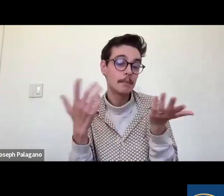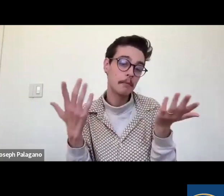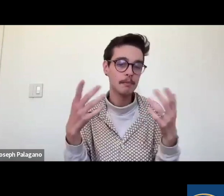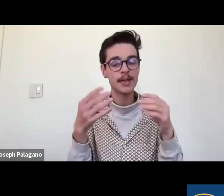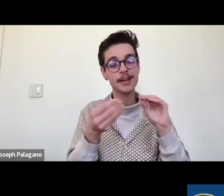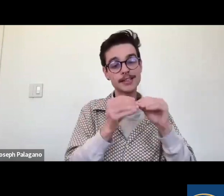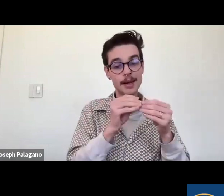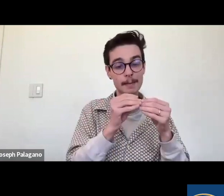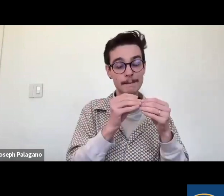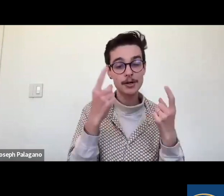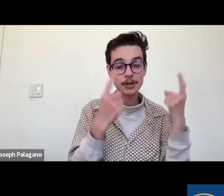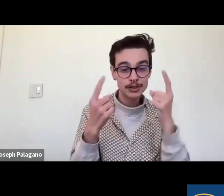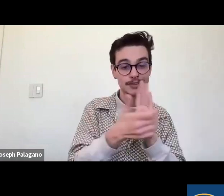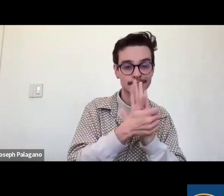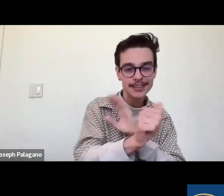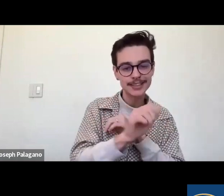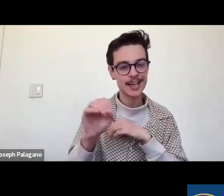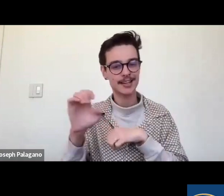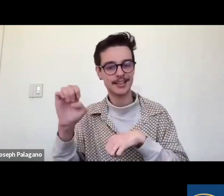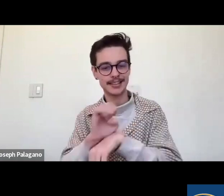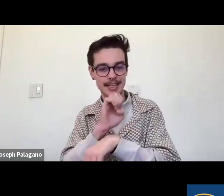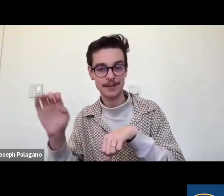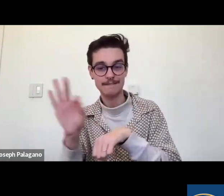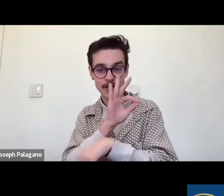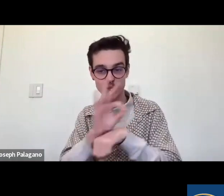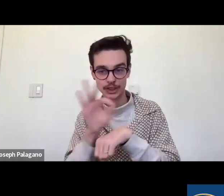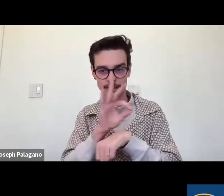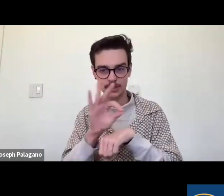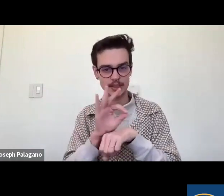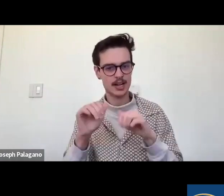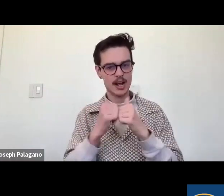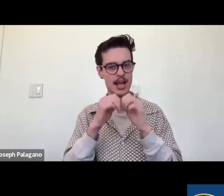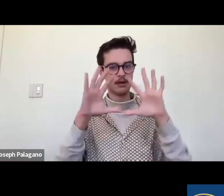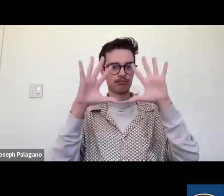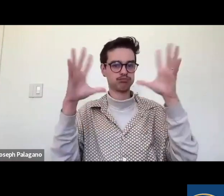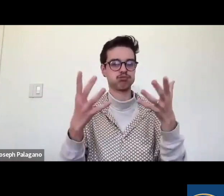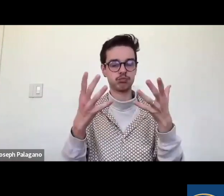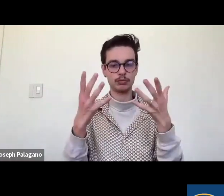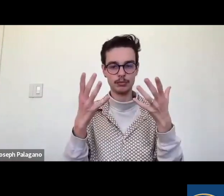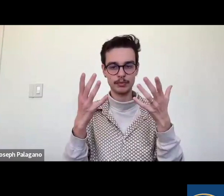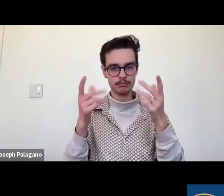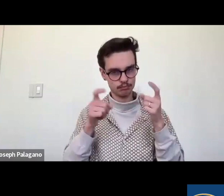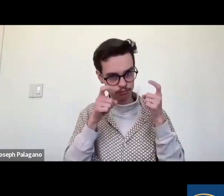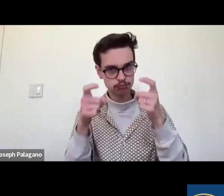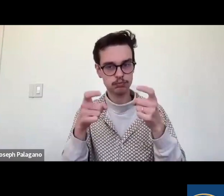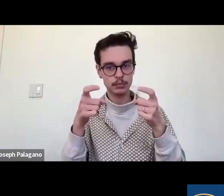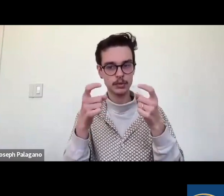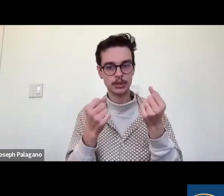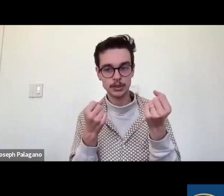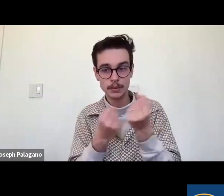cognitive processes, such as numerical cognition and executive function.